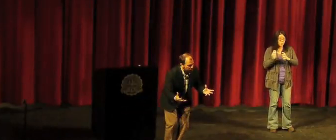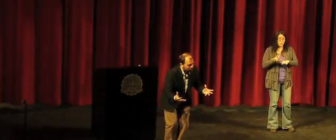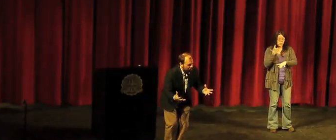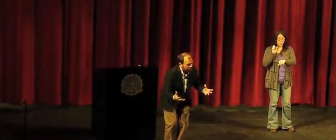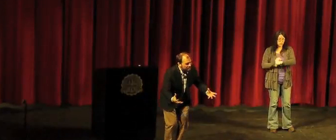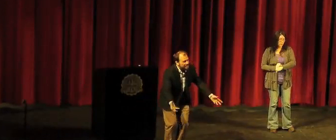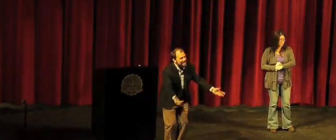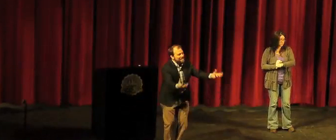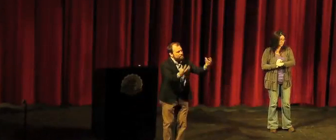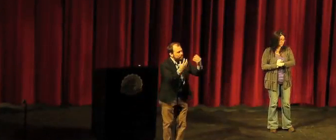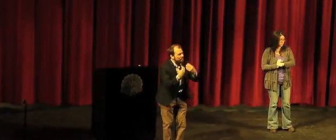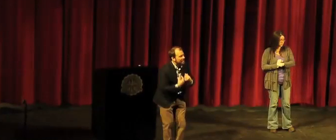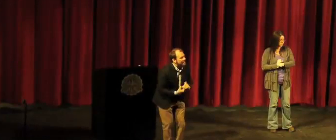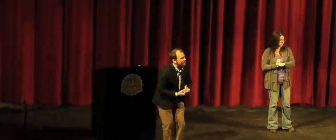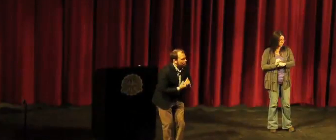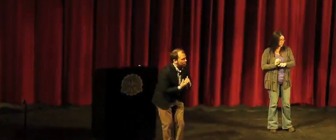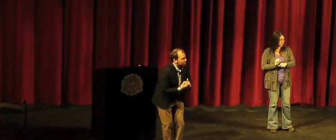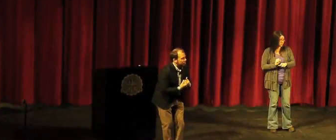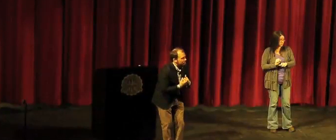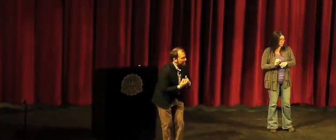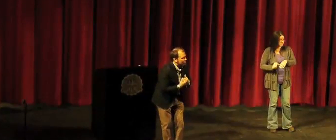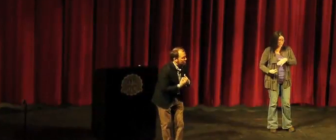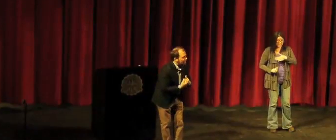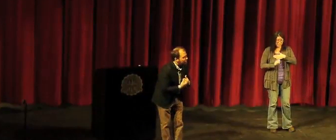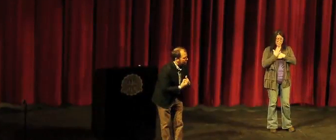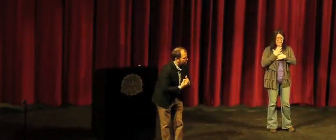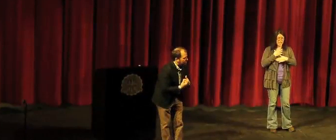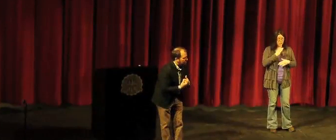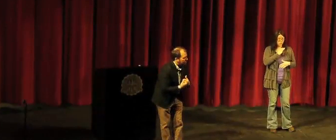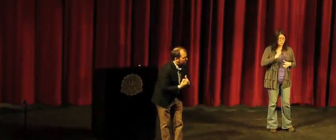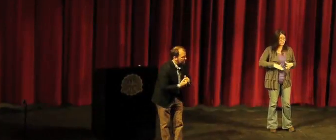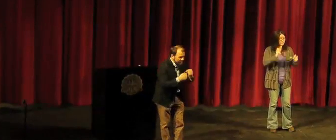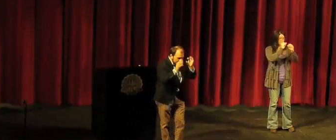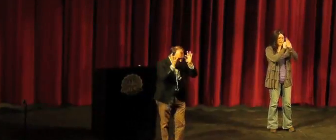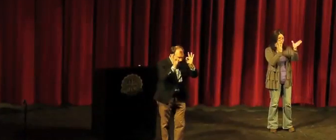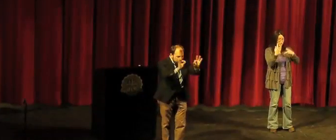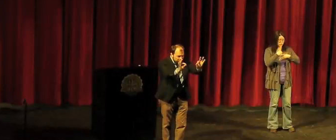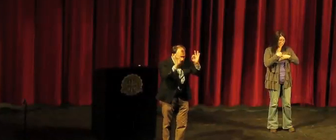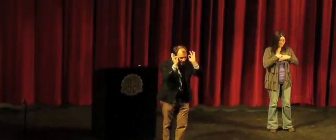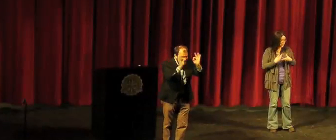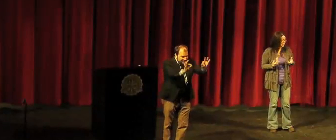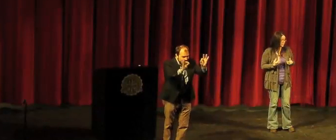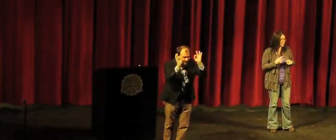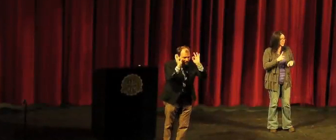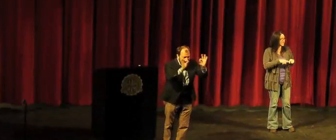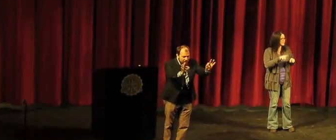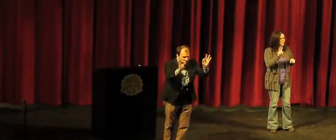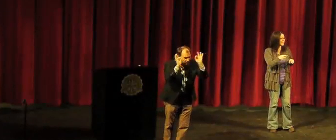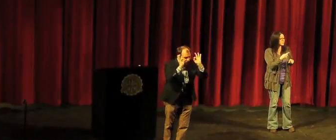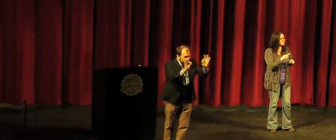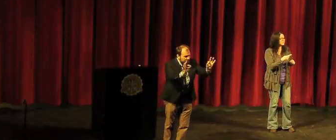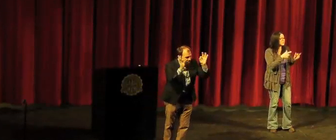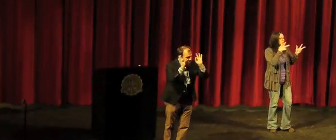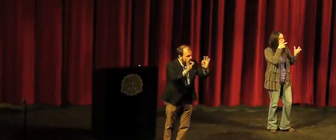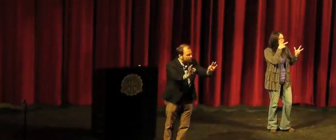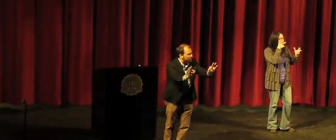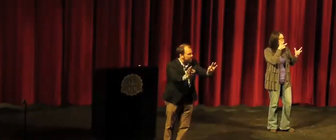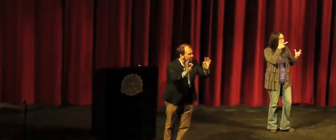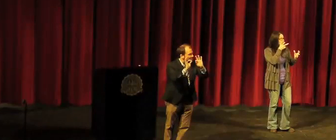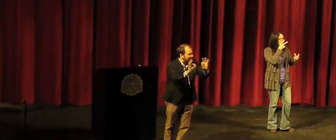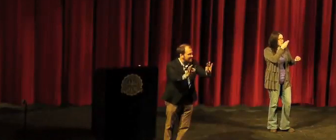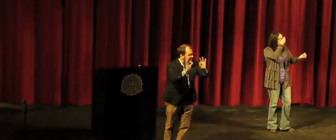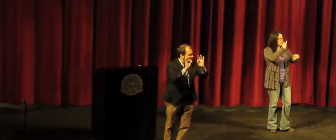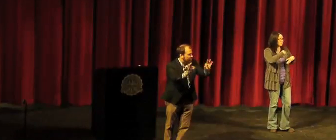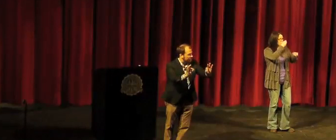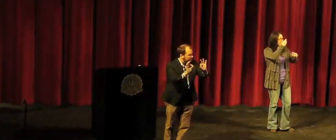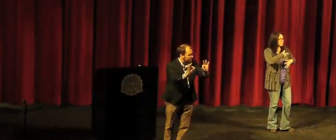rituals that implant a Christian imagination in me. It can't just be disseminating Christian